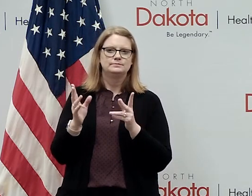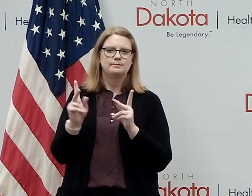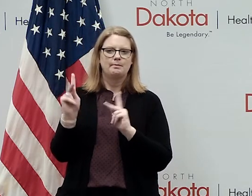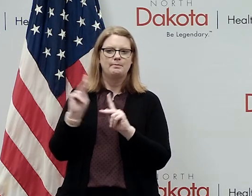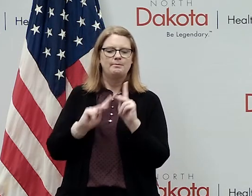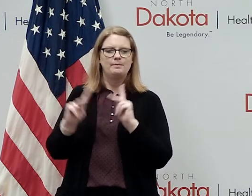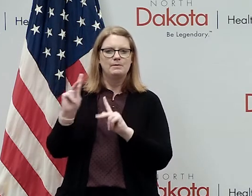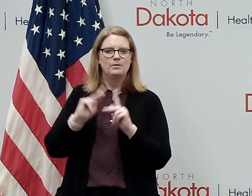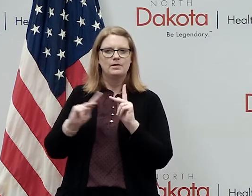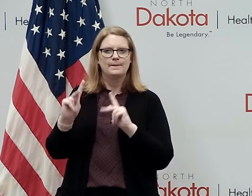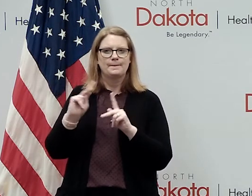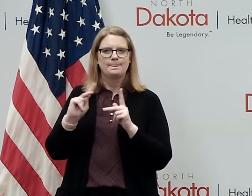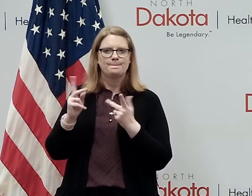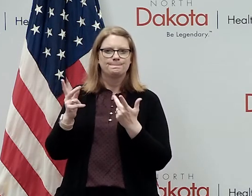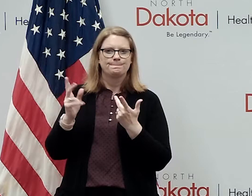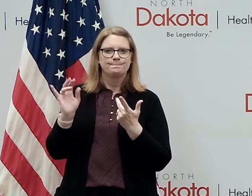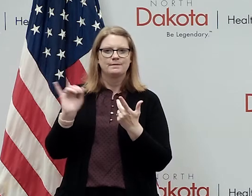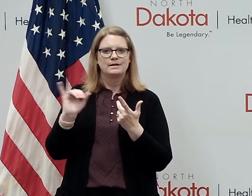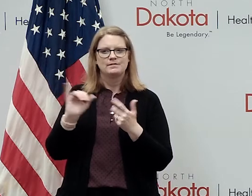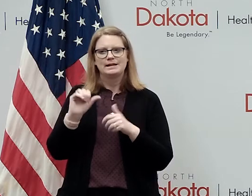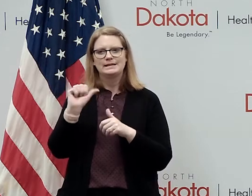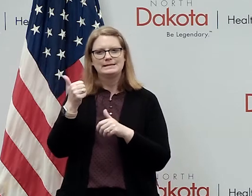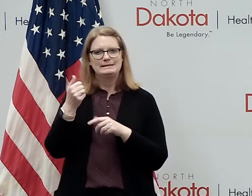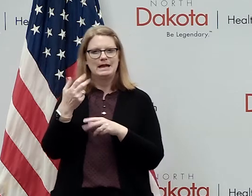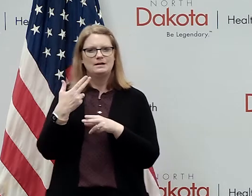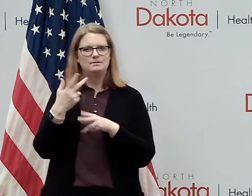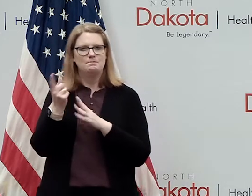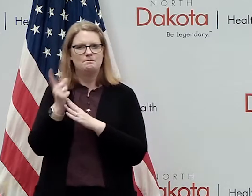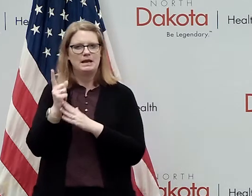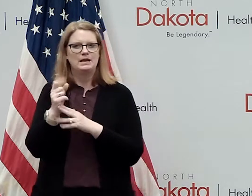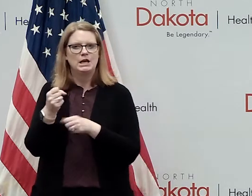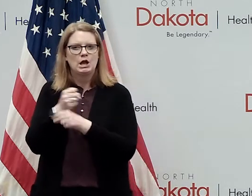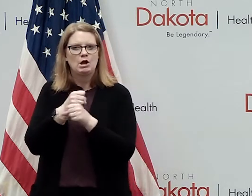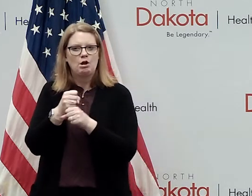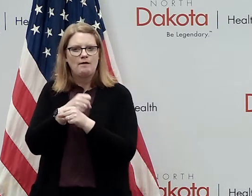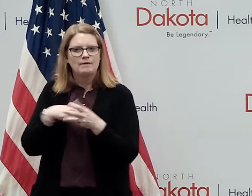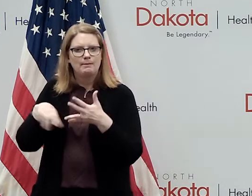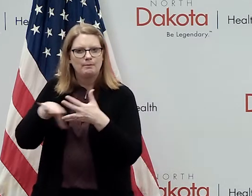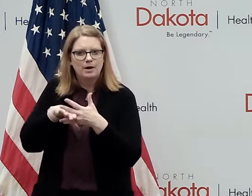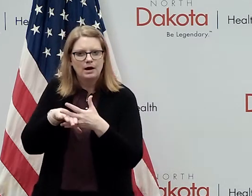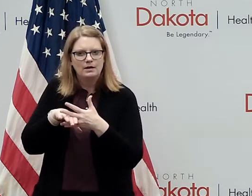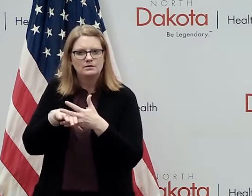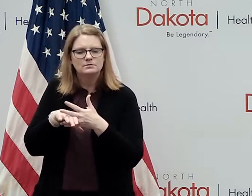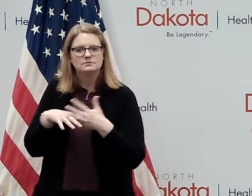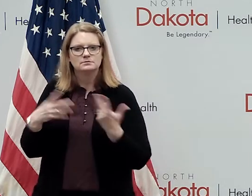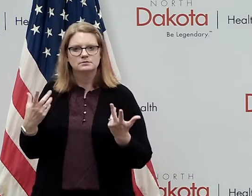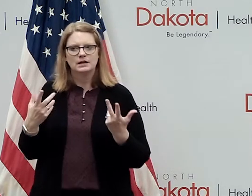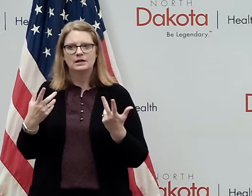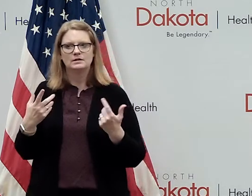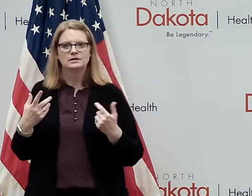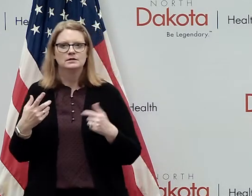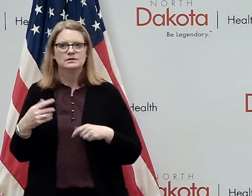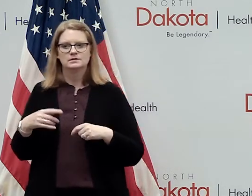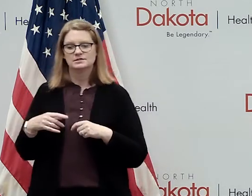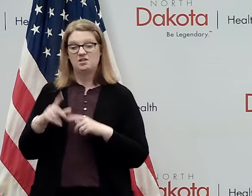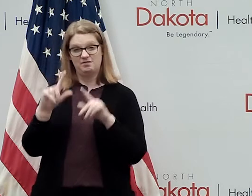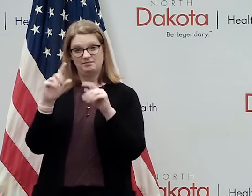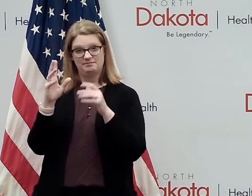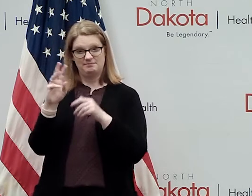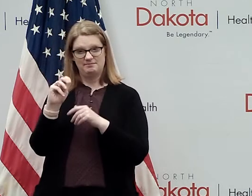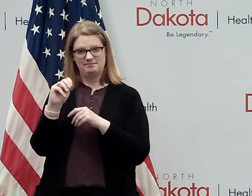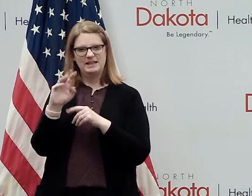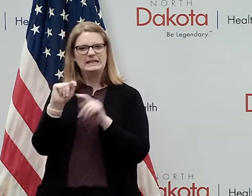holding sort of 10-minute coffee breaks where they would all get on the Microsoft